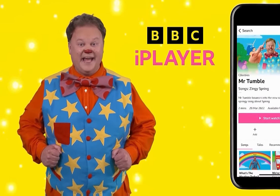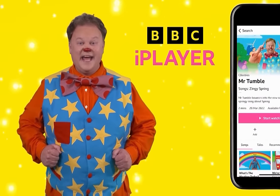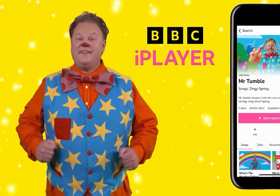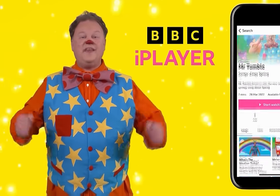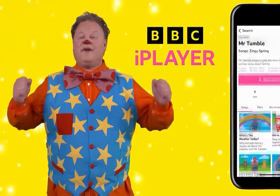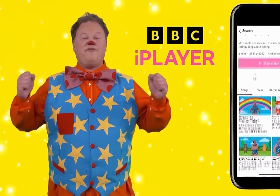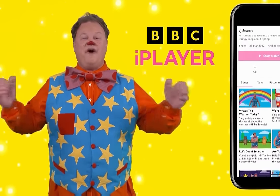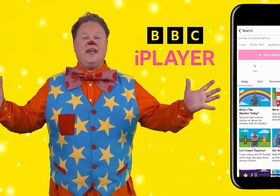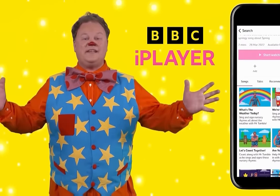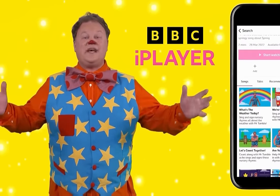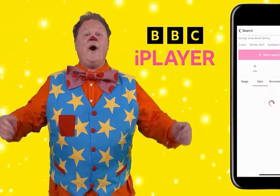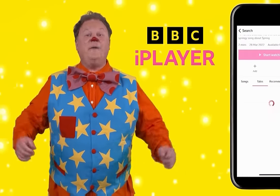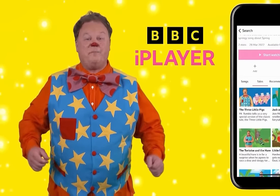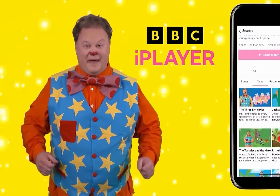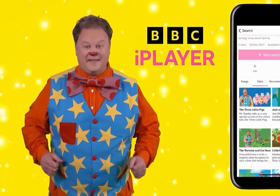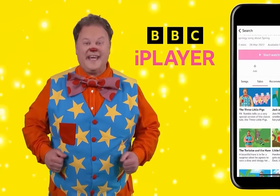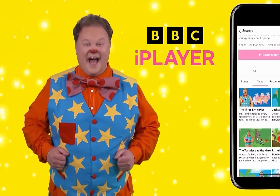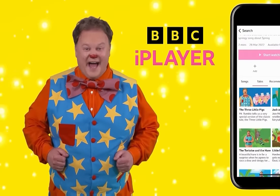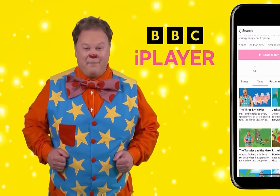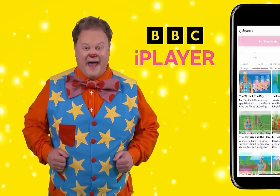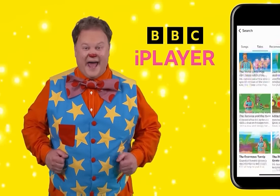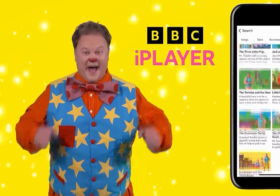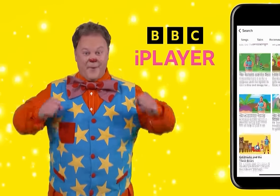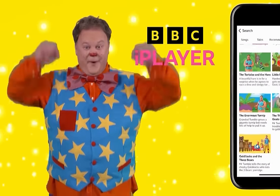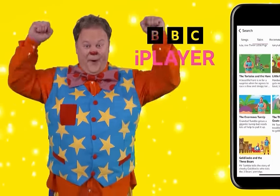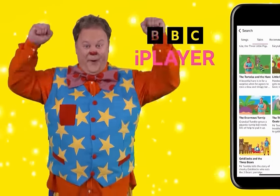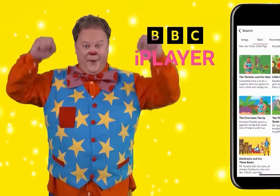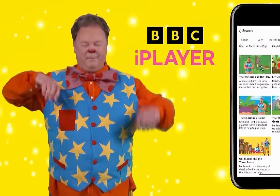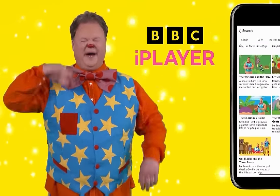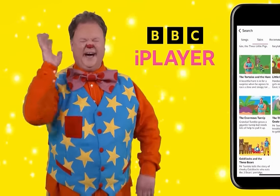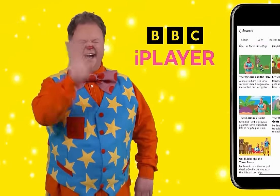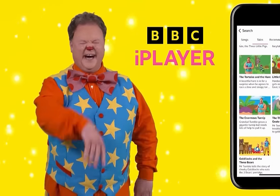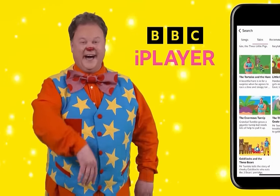then you can find us on BBC iPlayer. Woohoo!